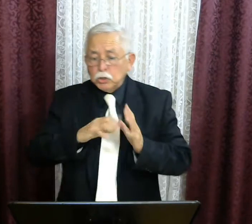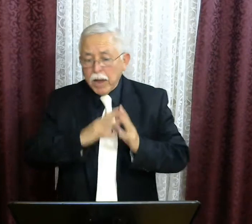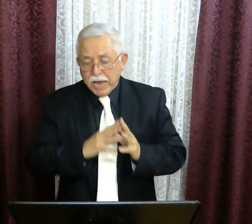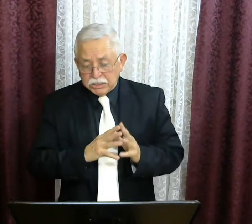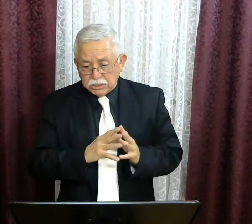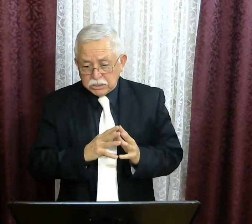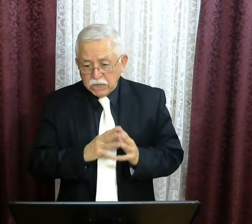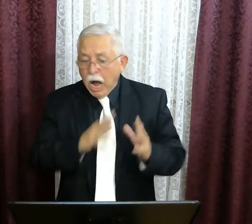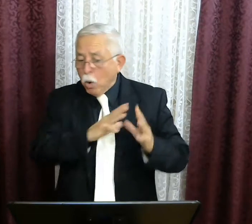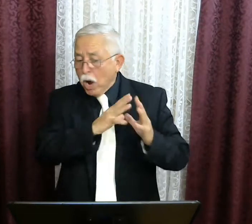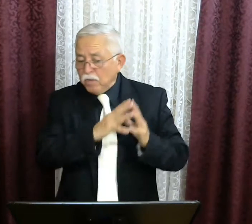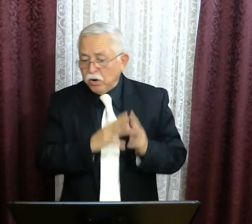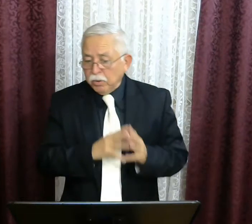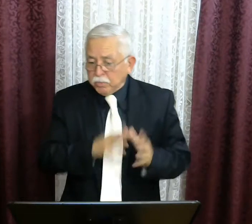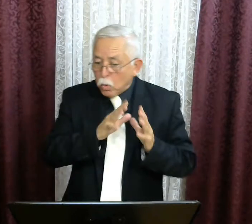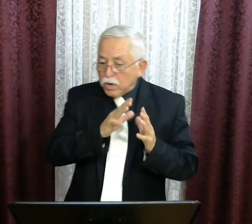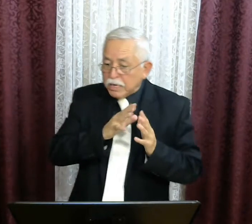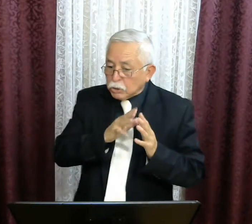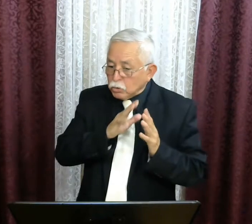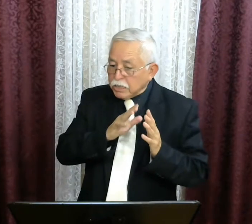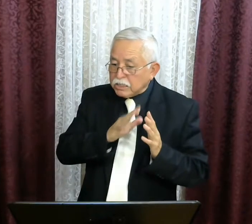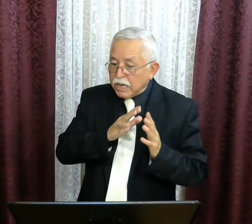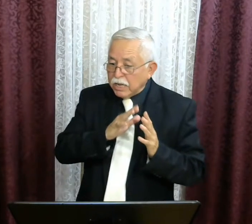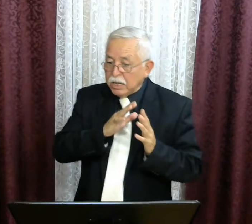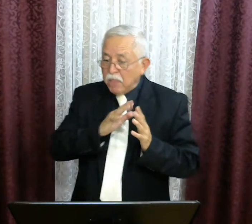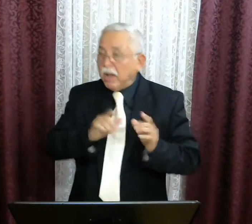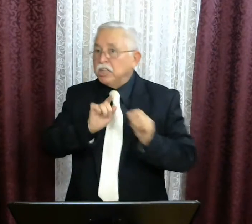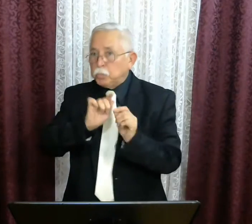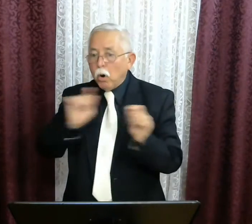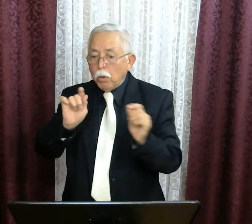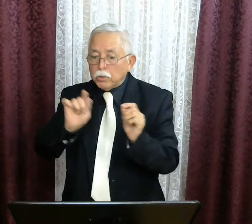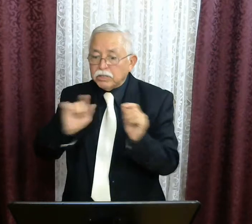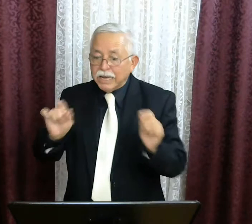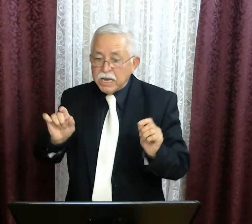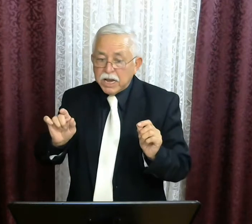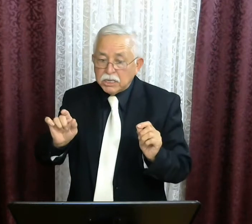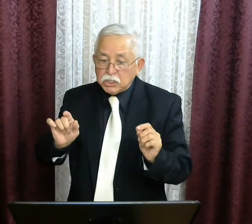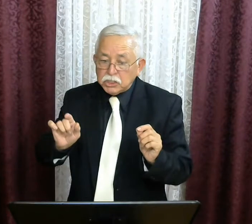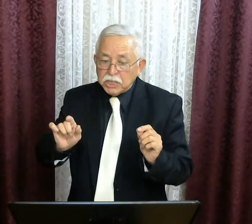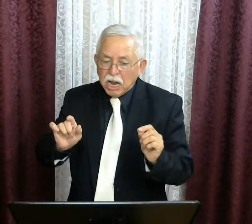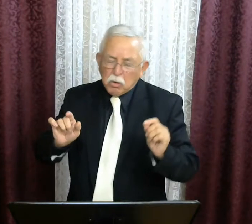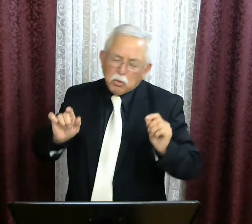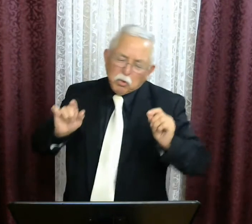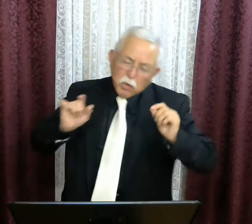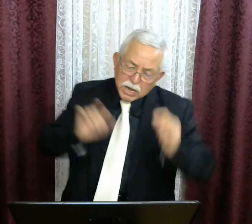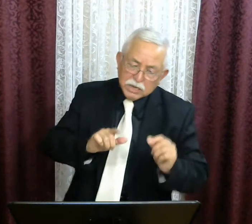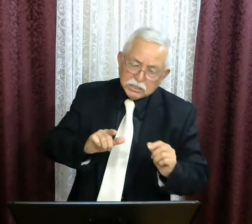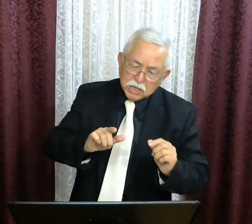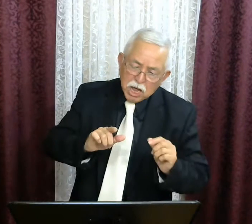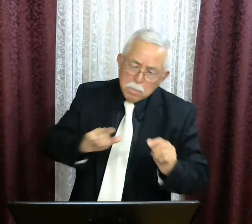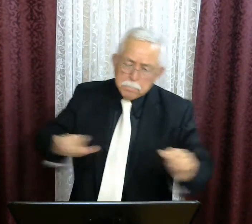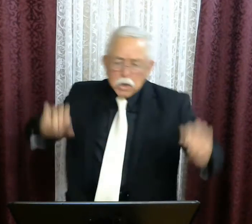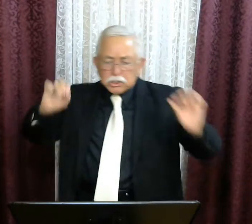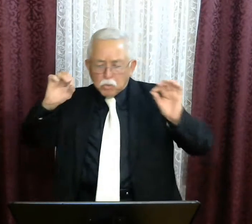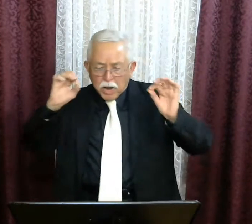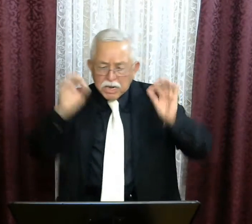bless. However, we need to understand that his purpose is greatest, much greater than